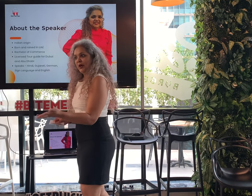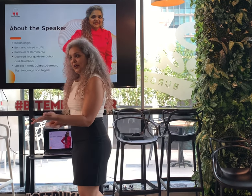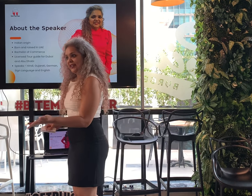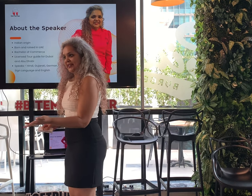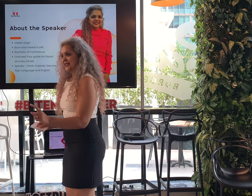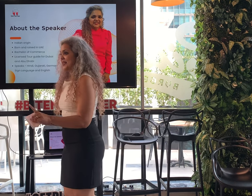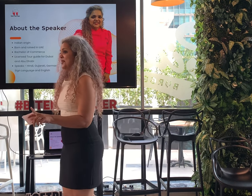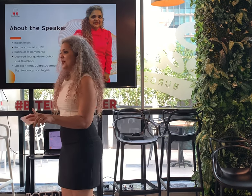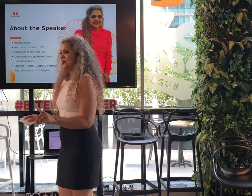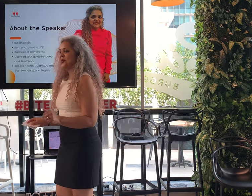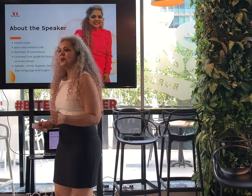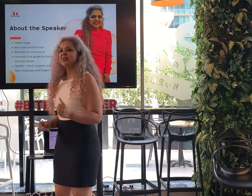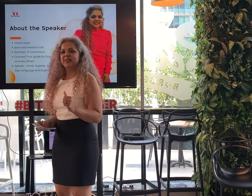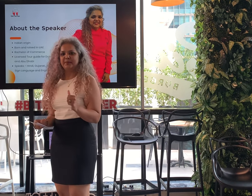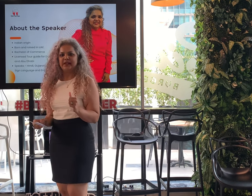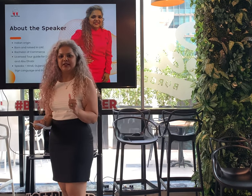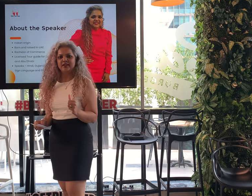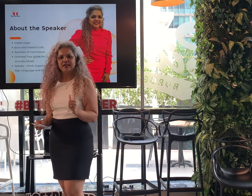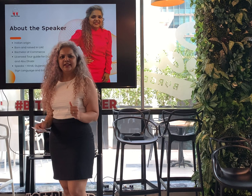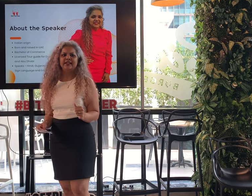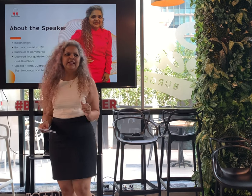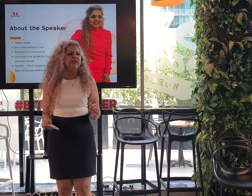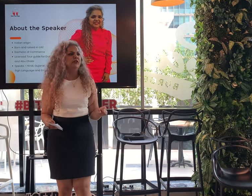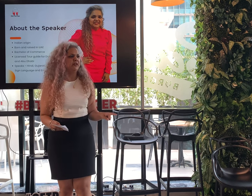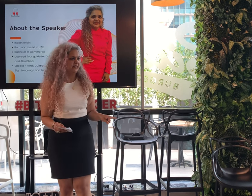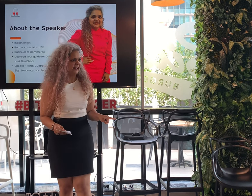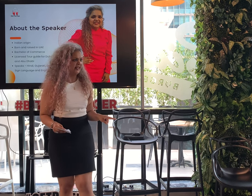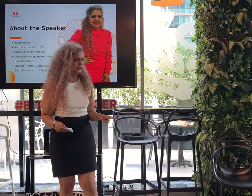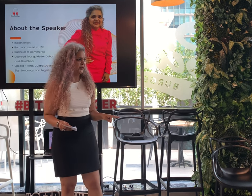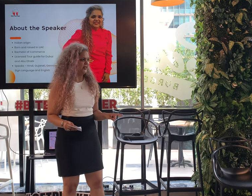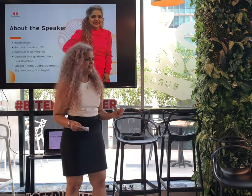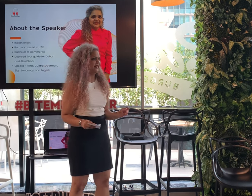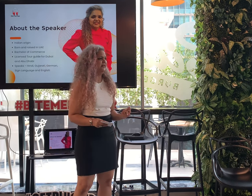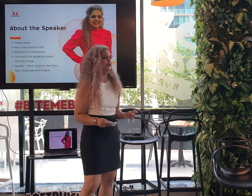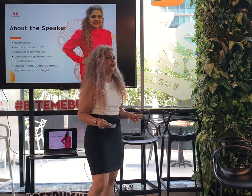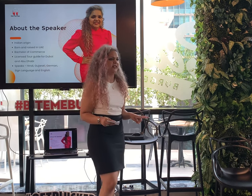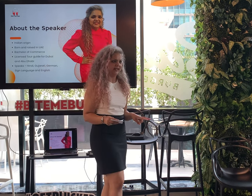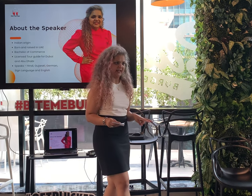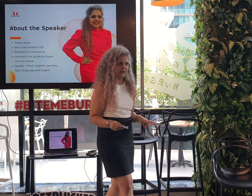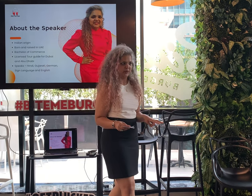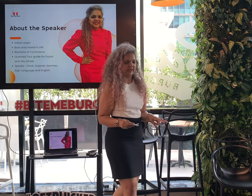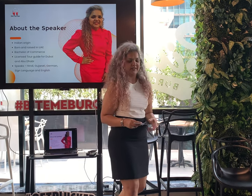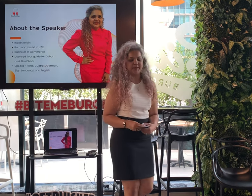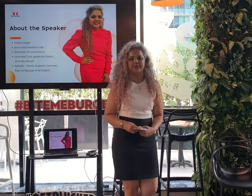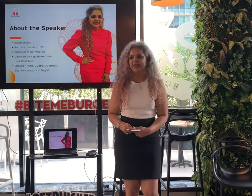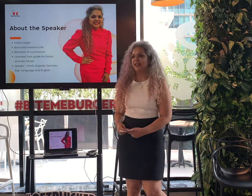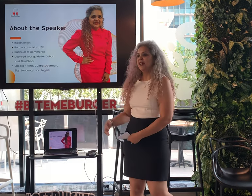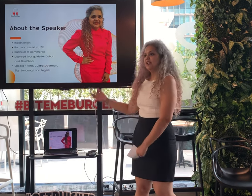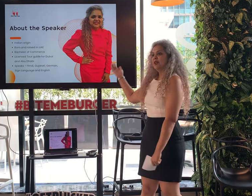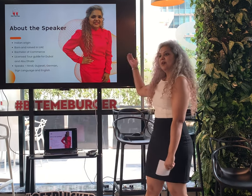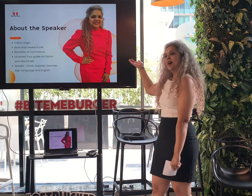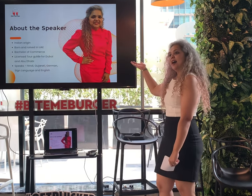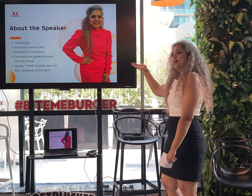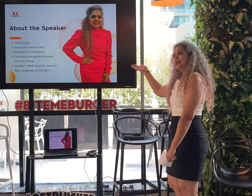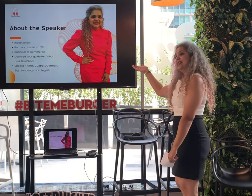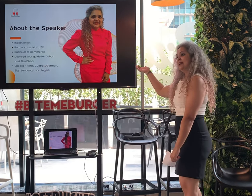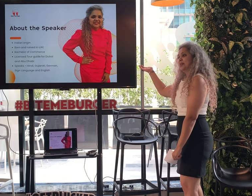audience doesn't know who's the speaker, they will not relate to it. They will not connect to it. I am an Indian